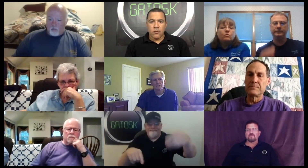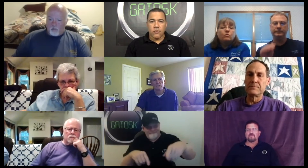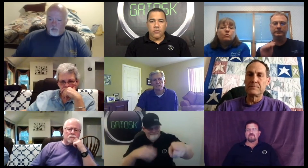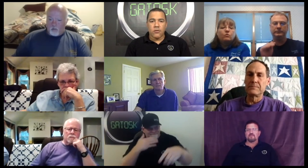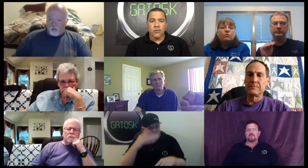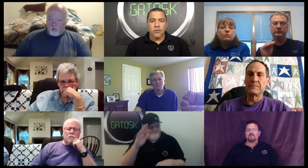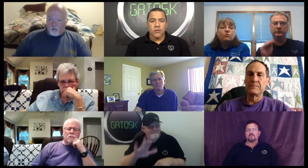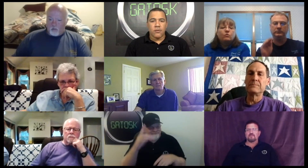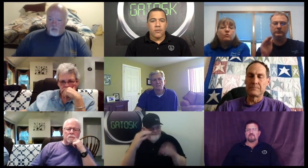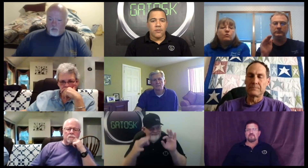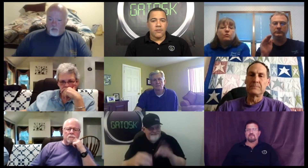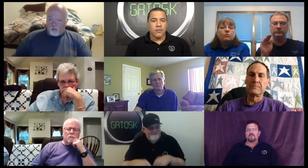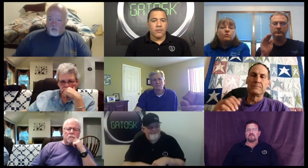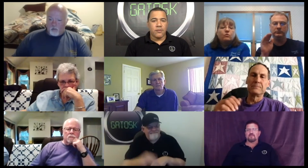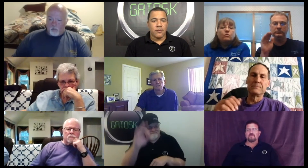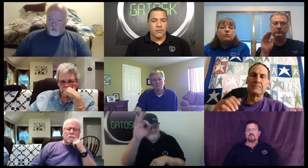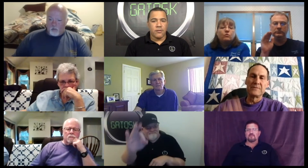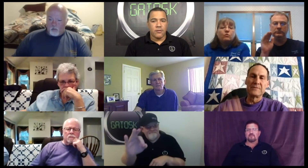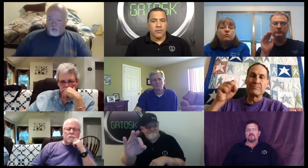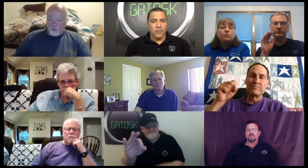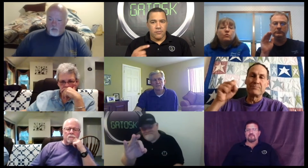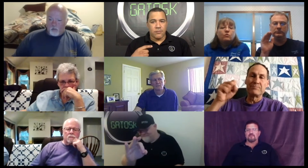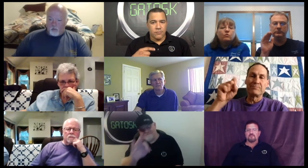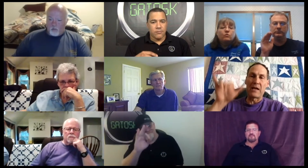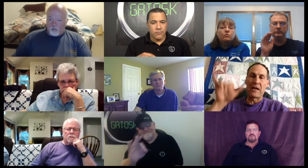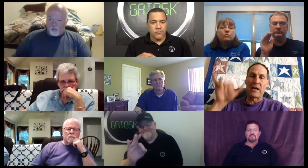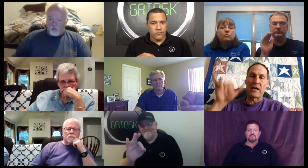we can find what you're looking for. That's a great feedback. Thank you.